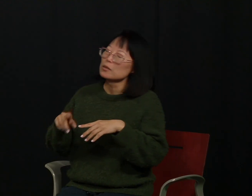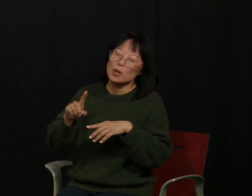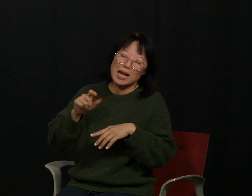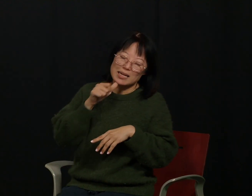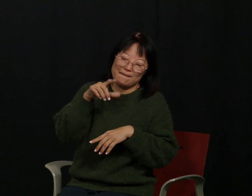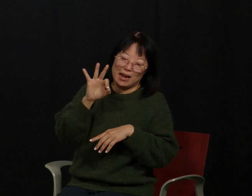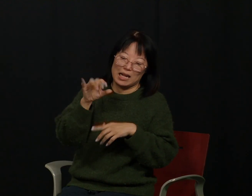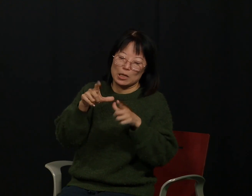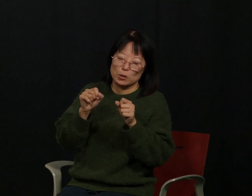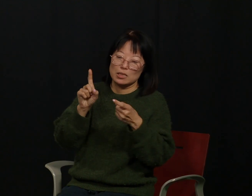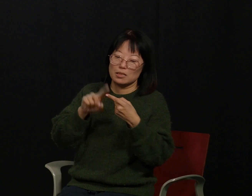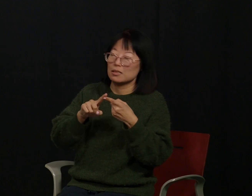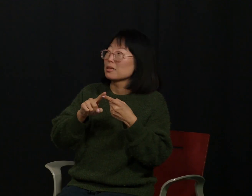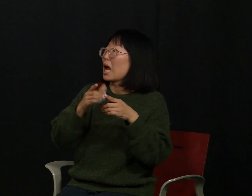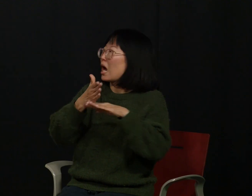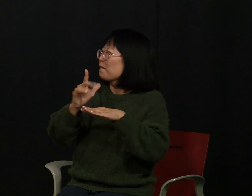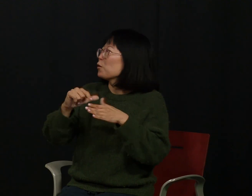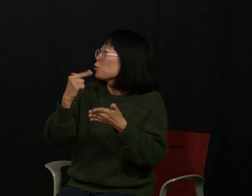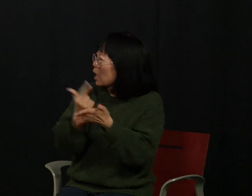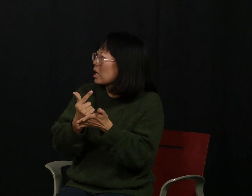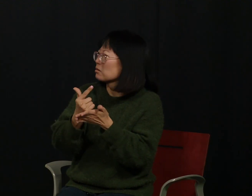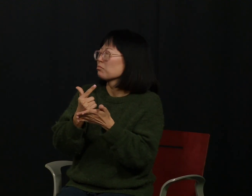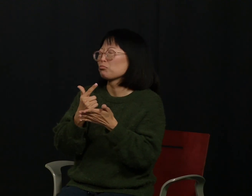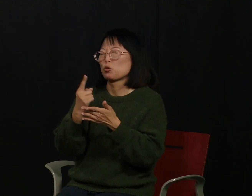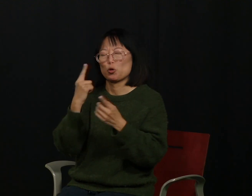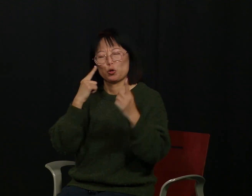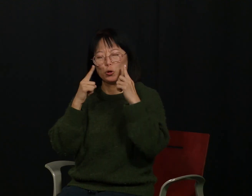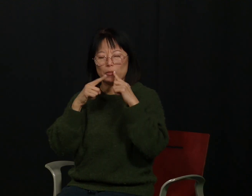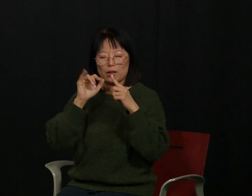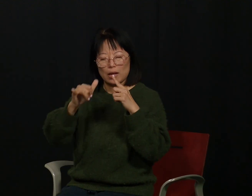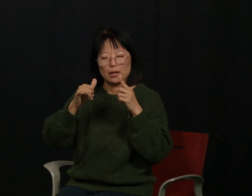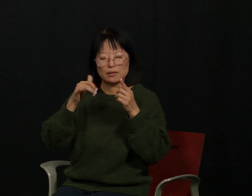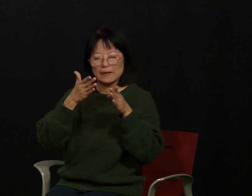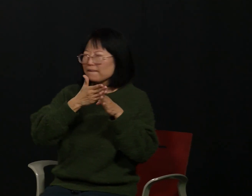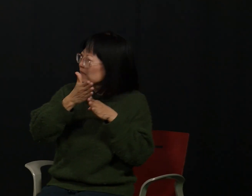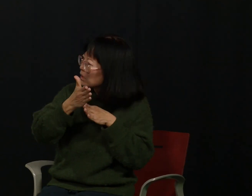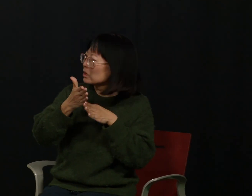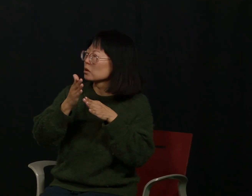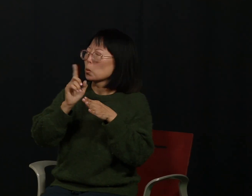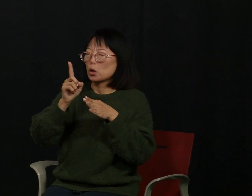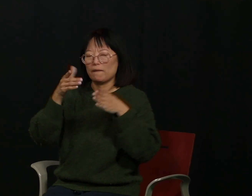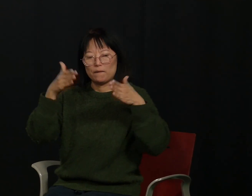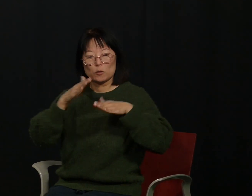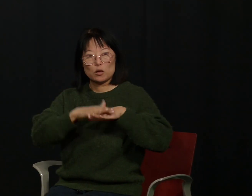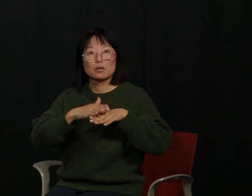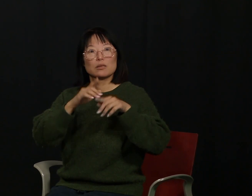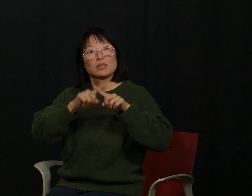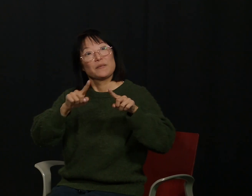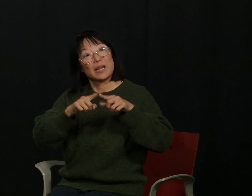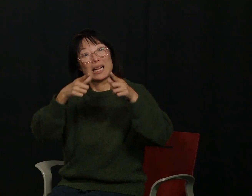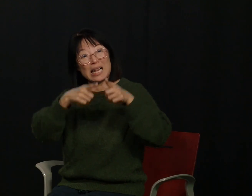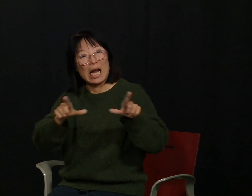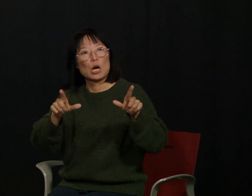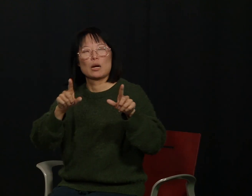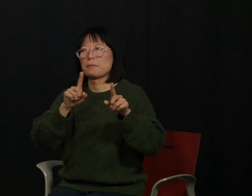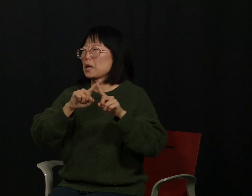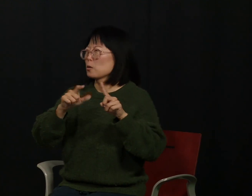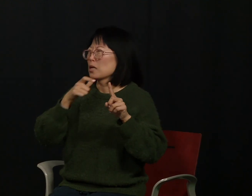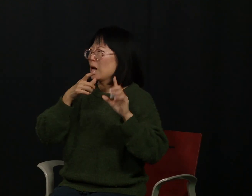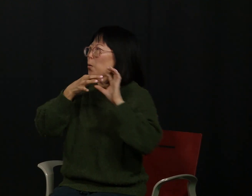at that time, I didn't find linguistics until after I graduated. I heard about it as a field when I was focusing on different languages, but